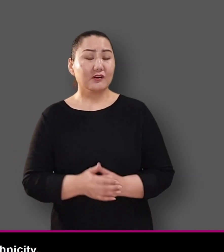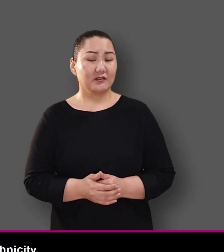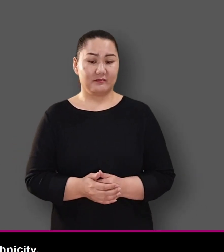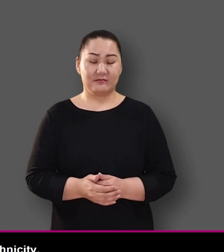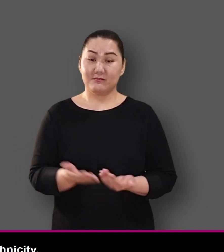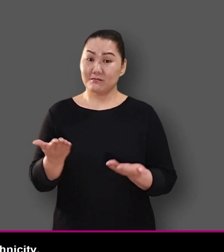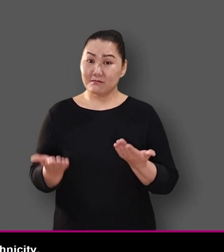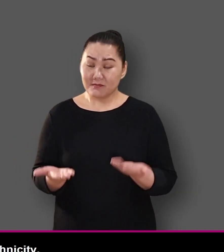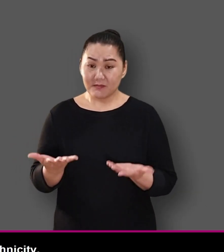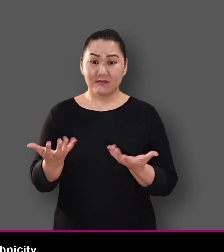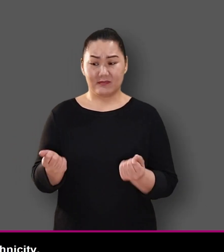ethnicity,